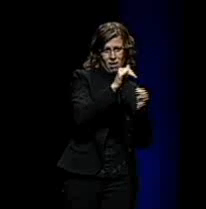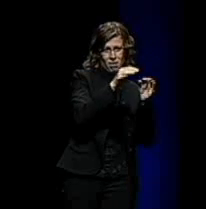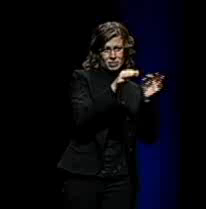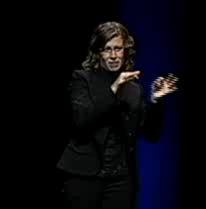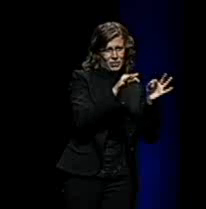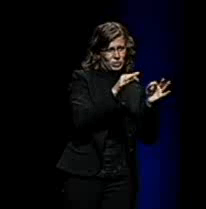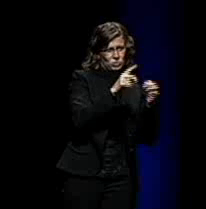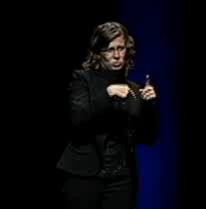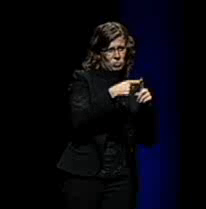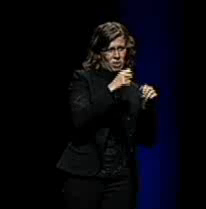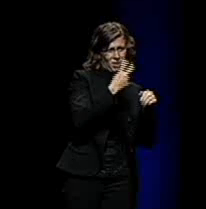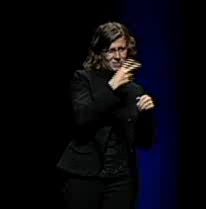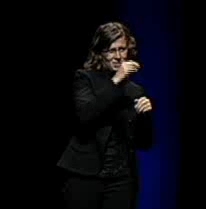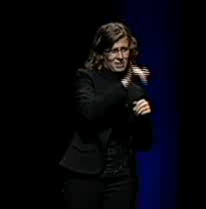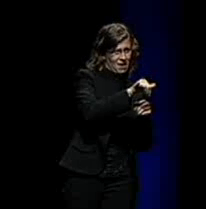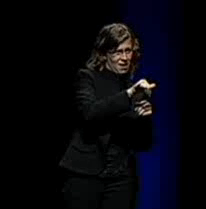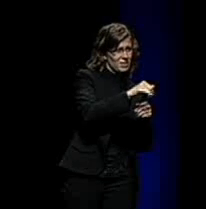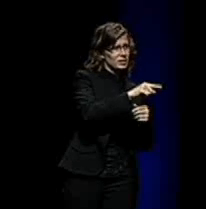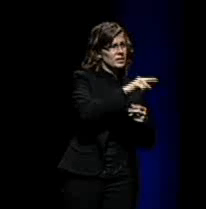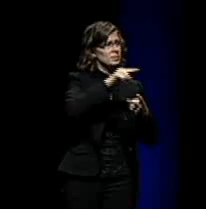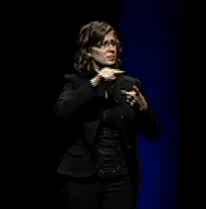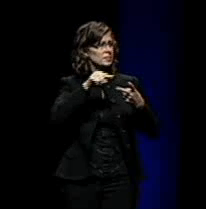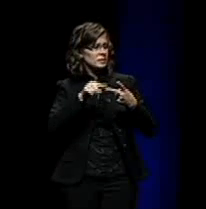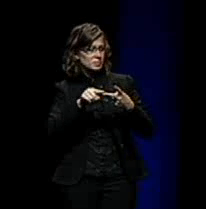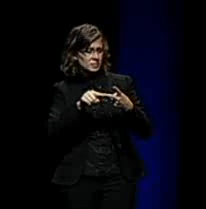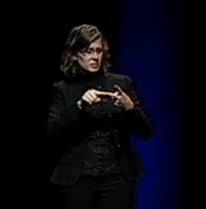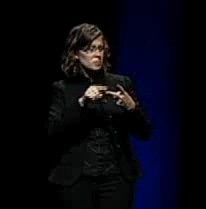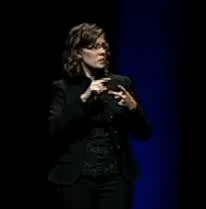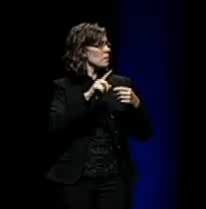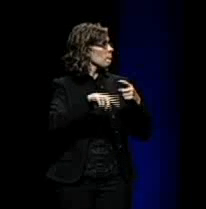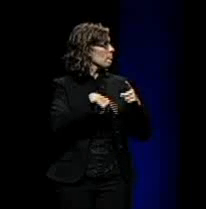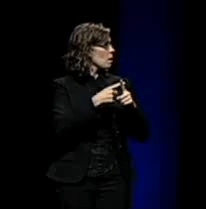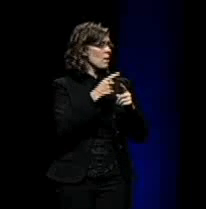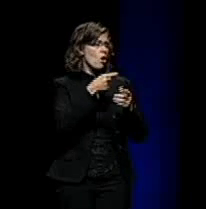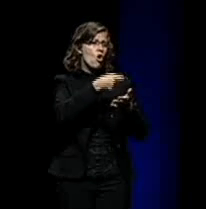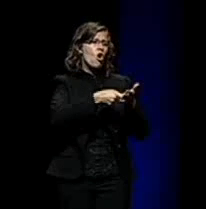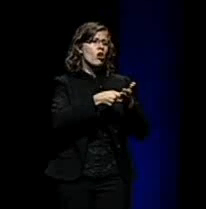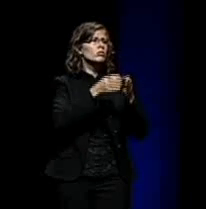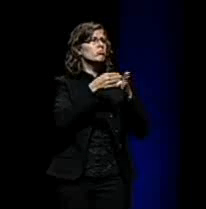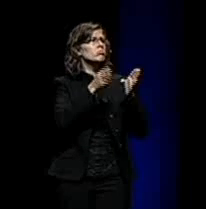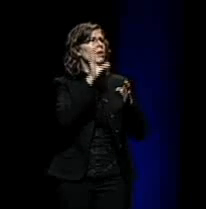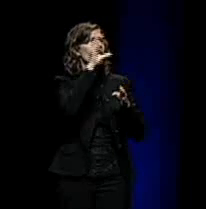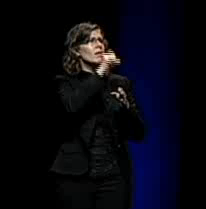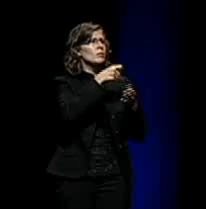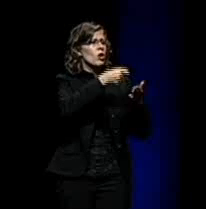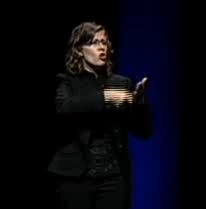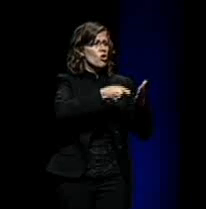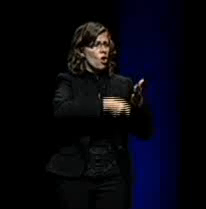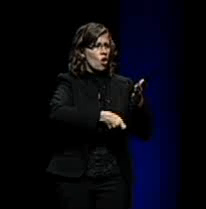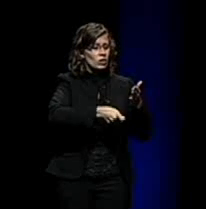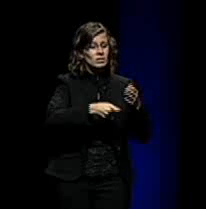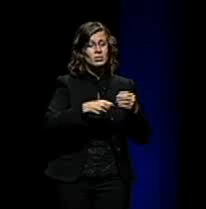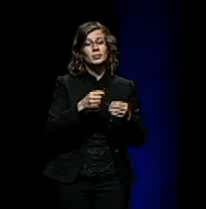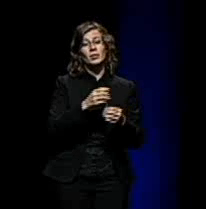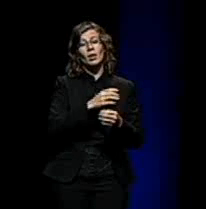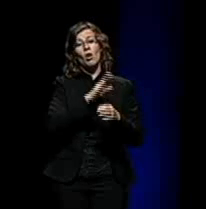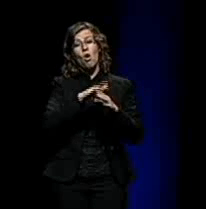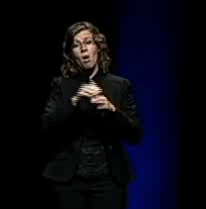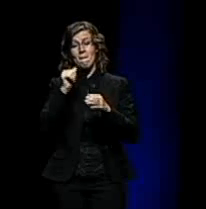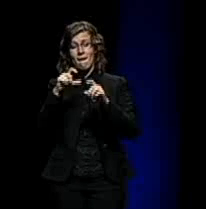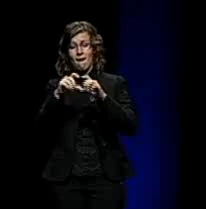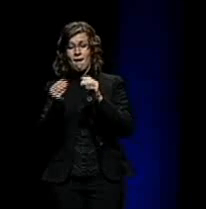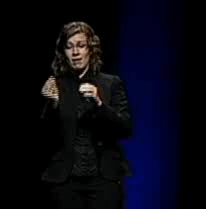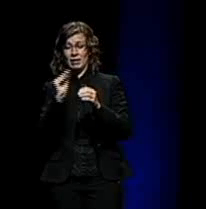Another question, estimated cost. And then on the back, why not just call us all NC,